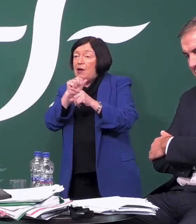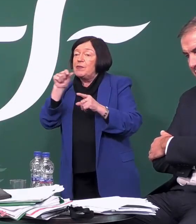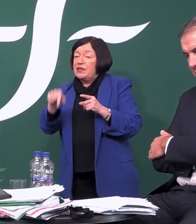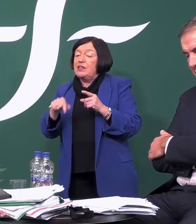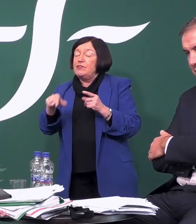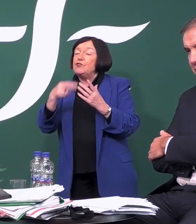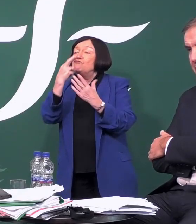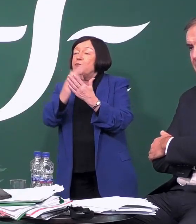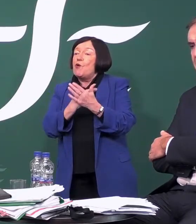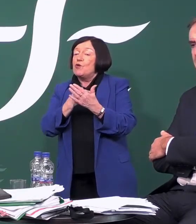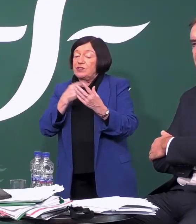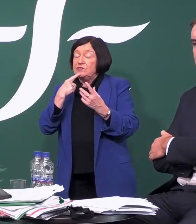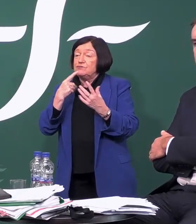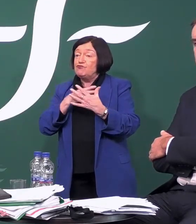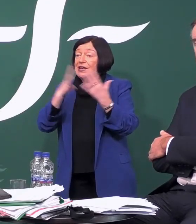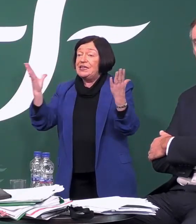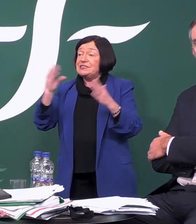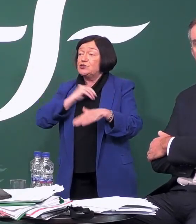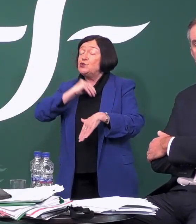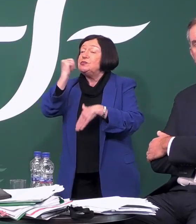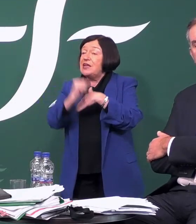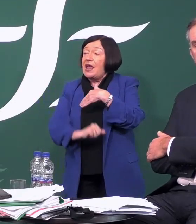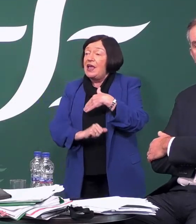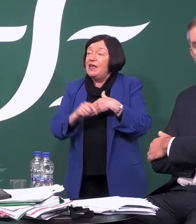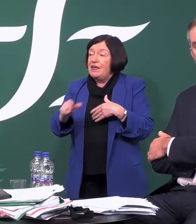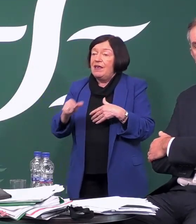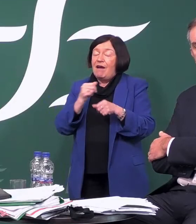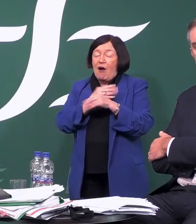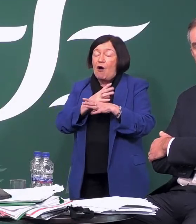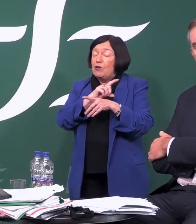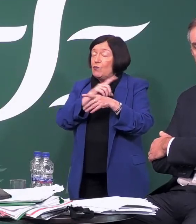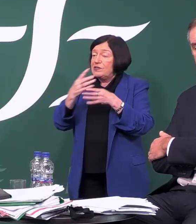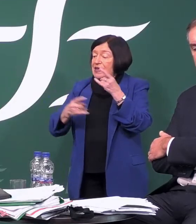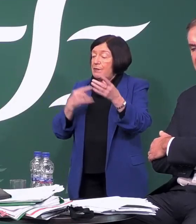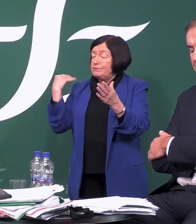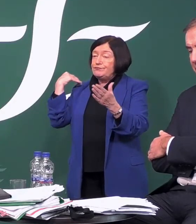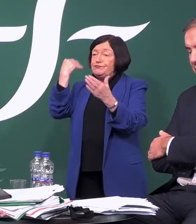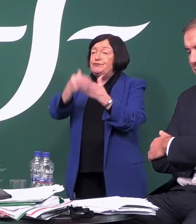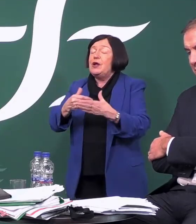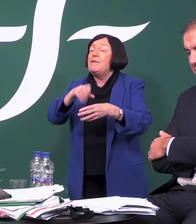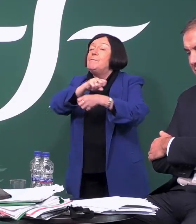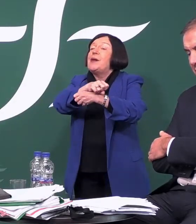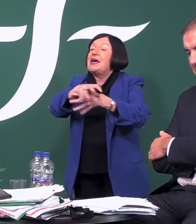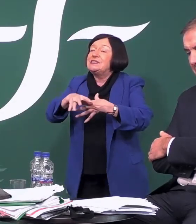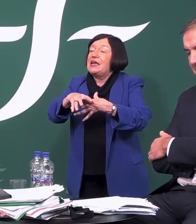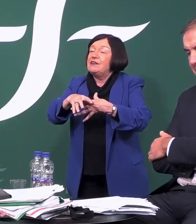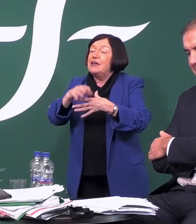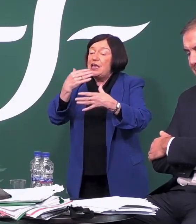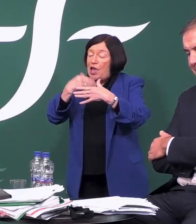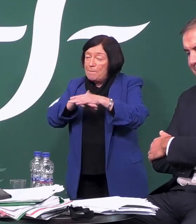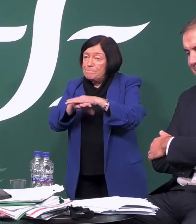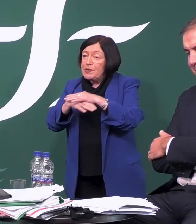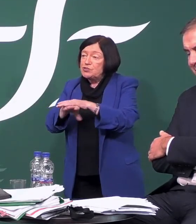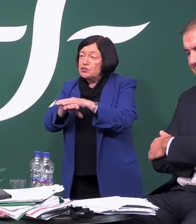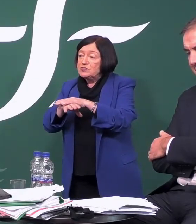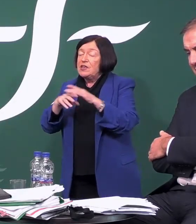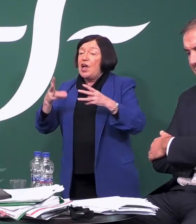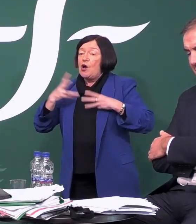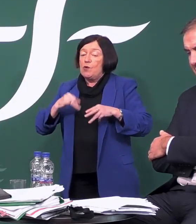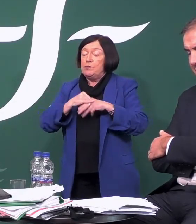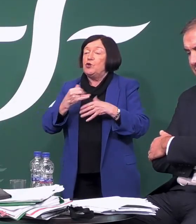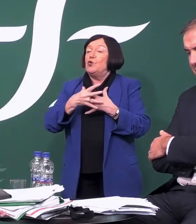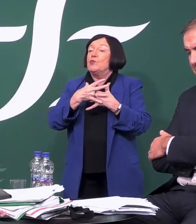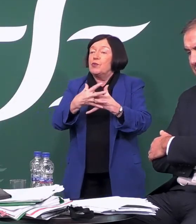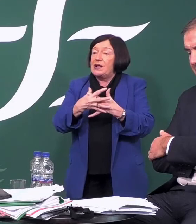report, which came out earlier today, which reports the experience throughout the whole pandemic in terms of admissions of women who are pregnant